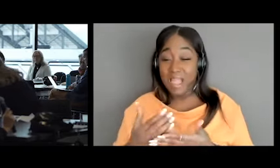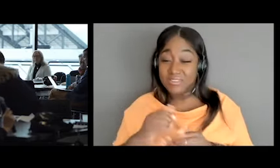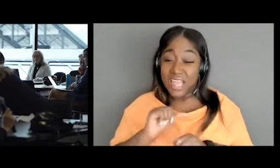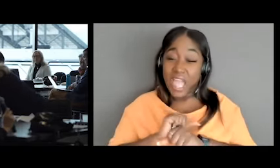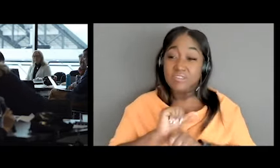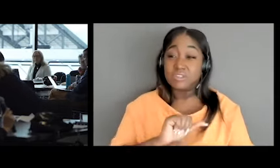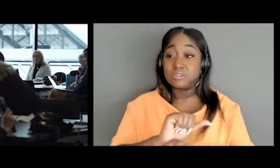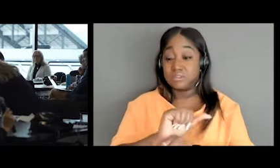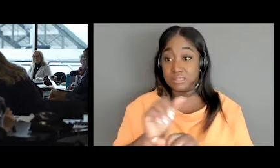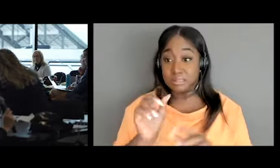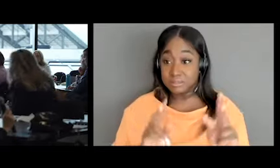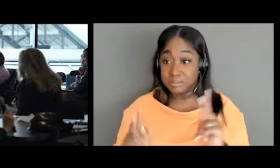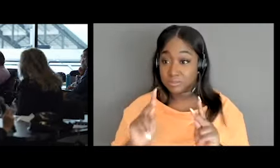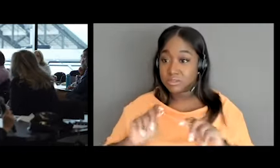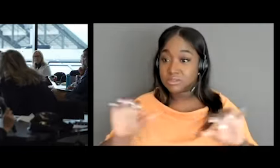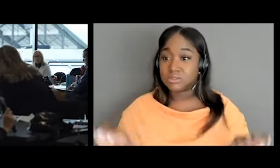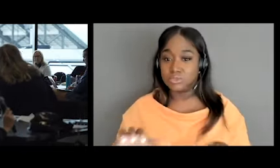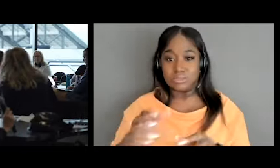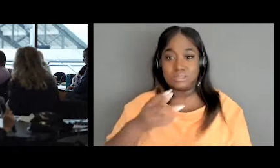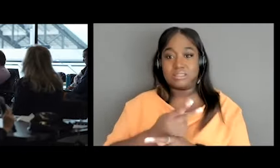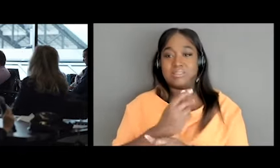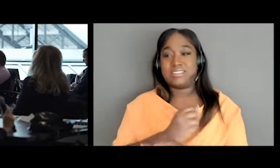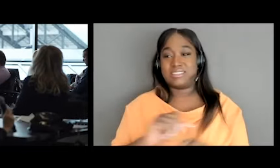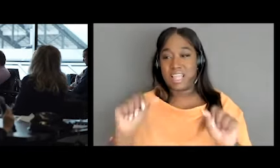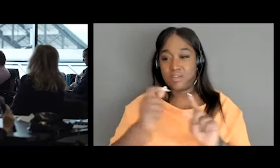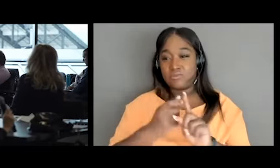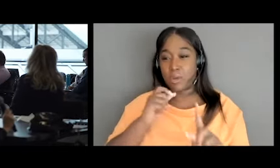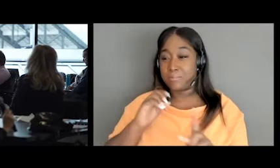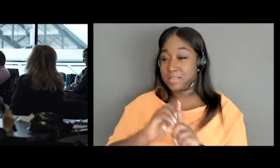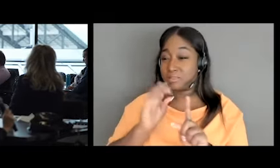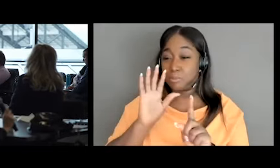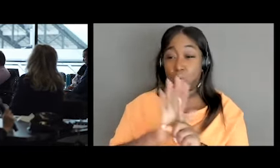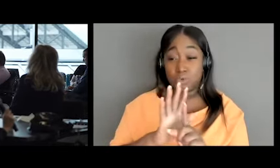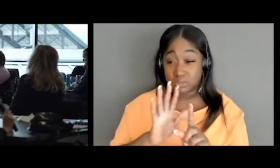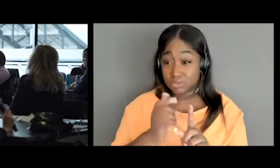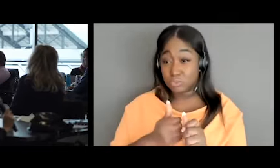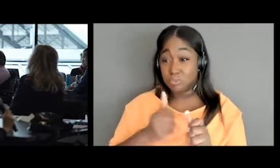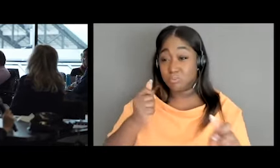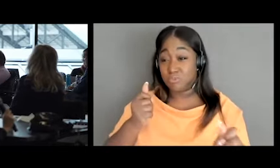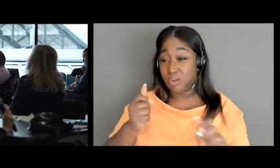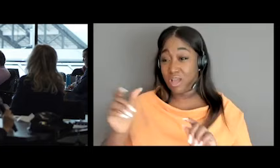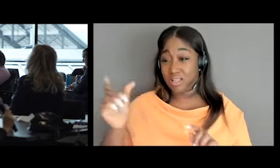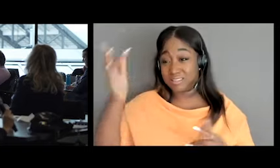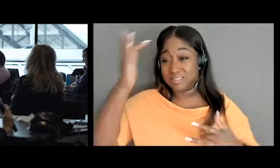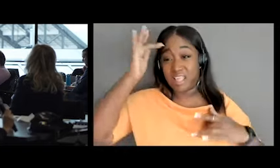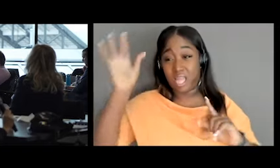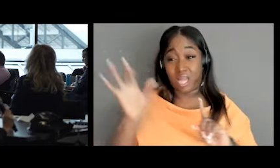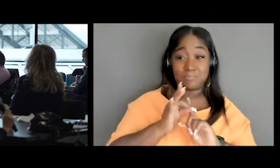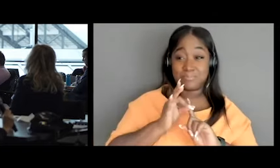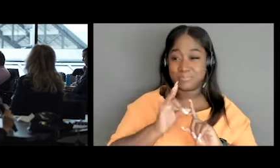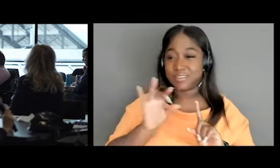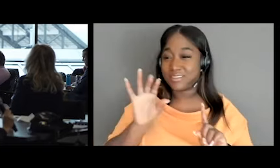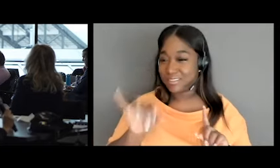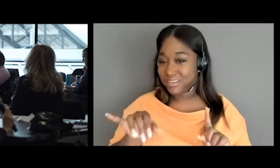safe from exposure. There's also harm related